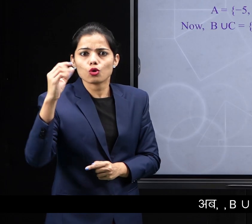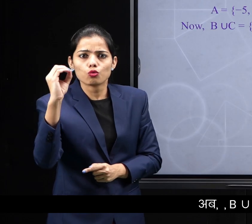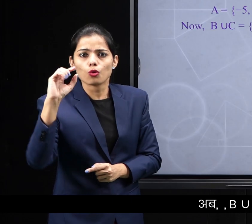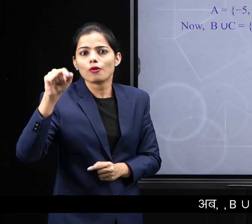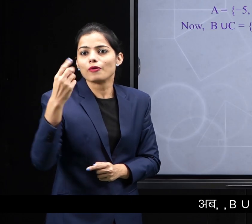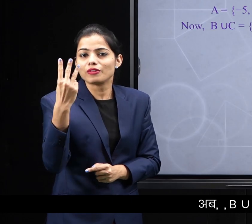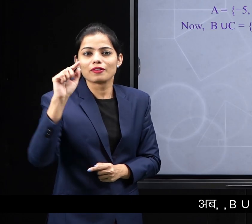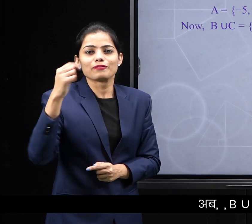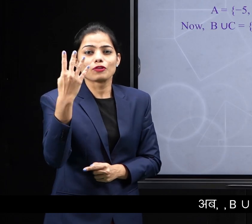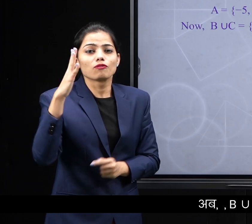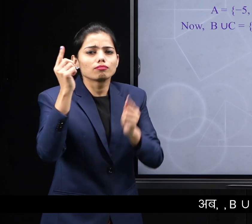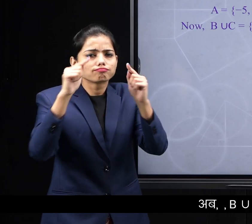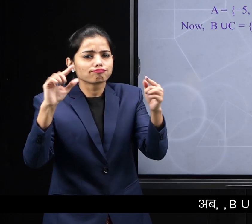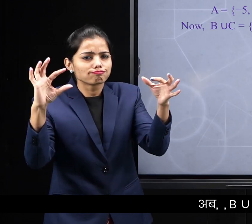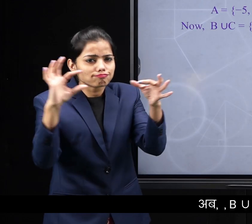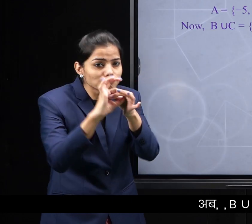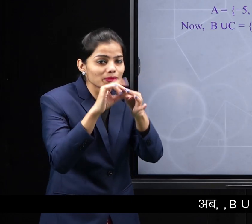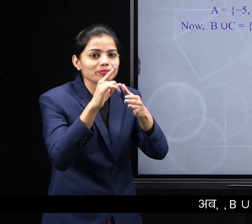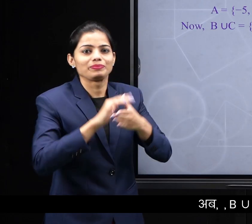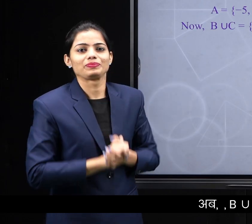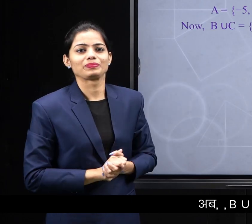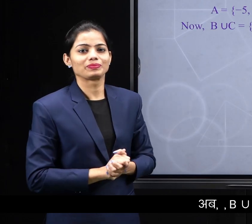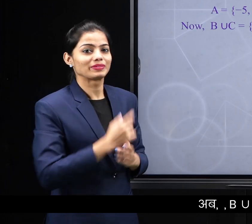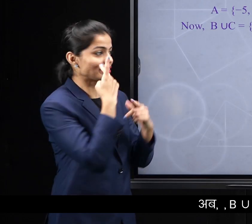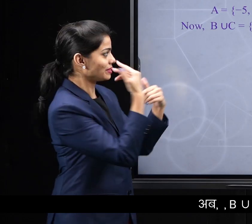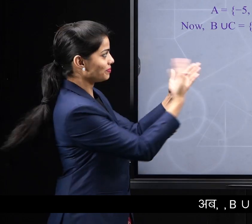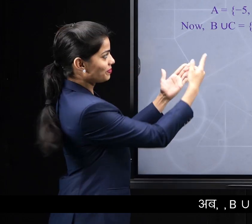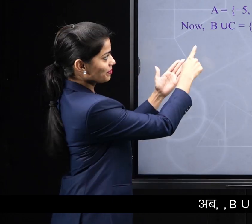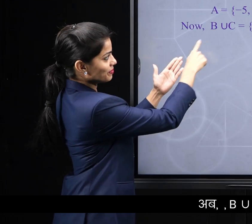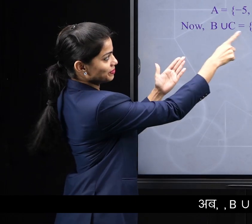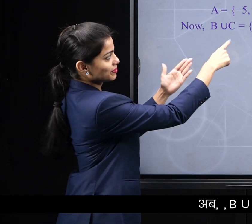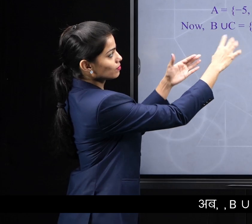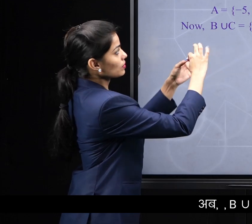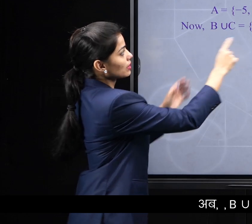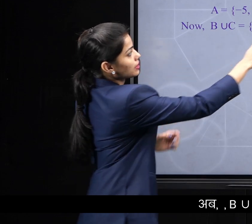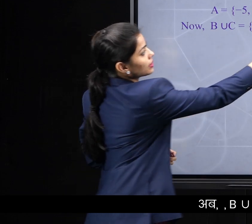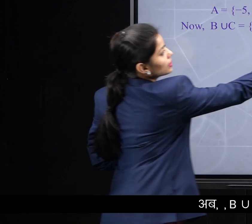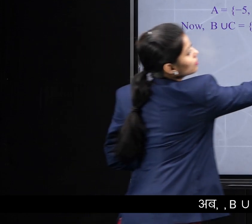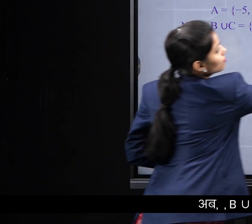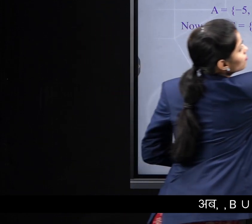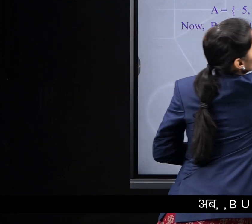to -3, -2, -1, 0, 3, 4 and 5.